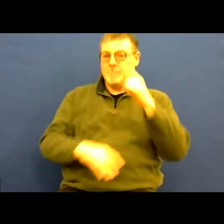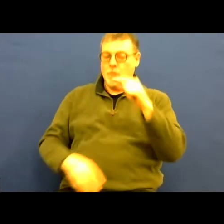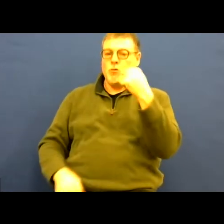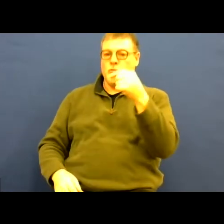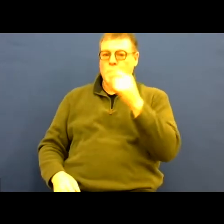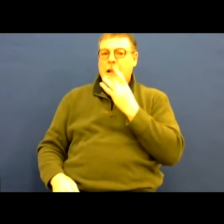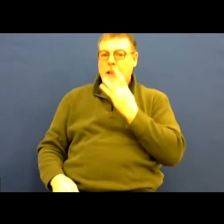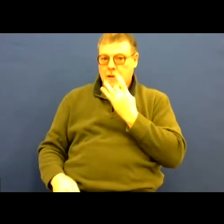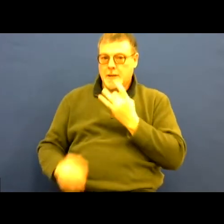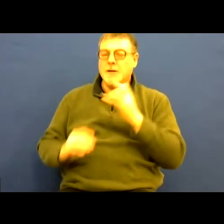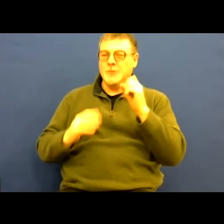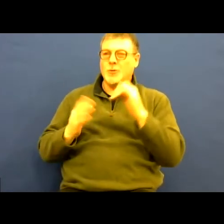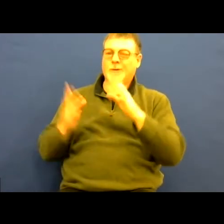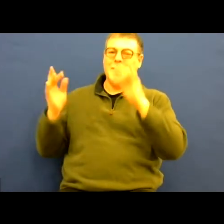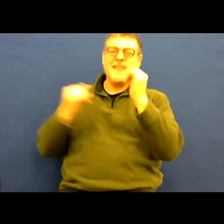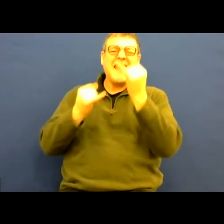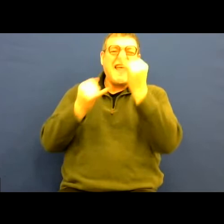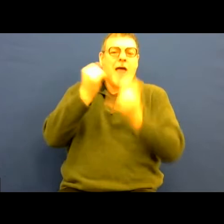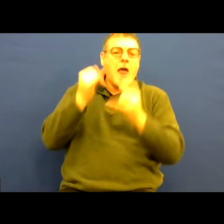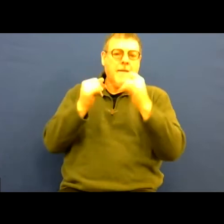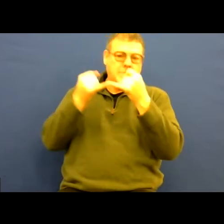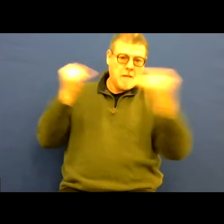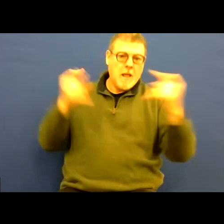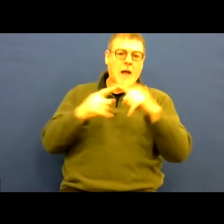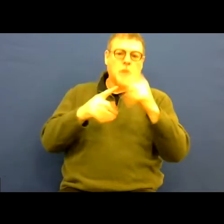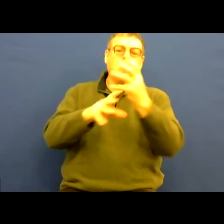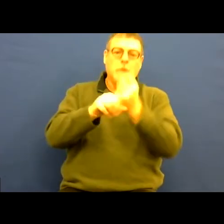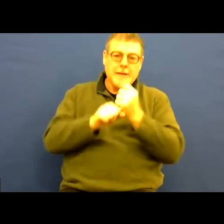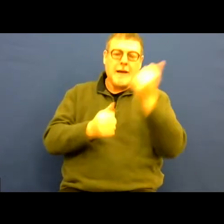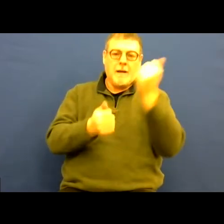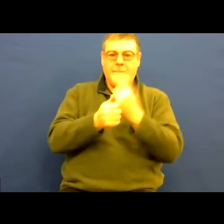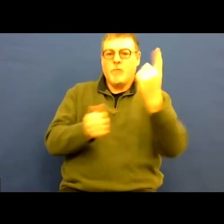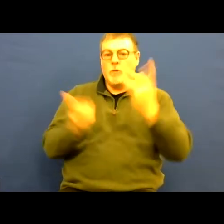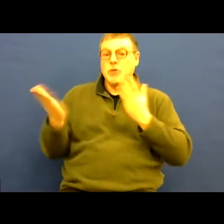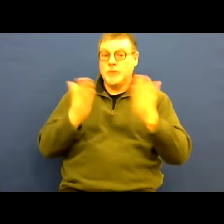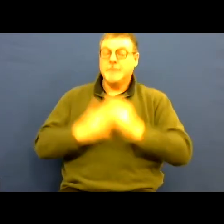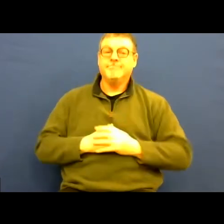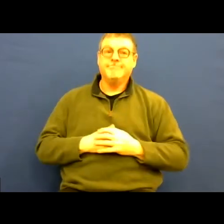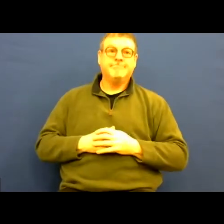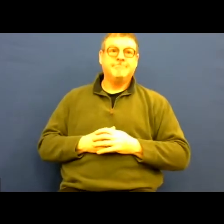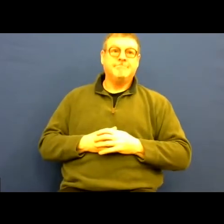the very end of the line to get everybody service. Okay, fantastic.